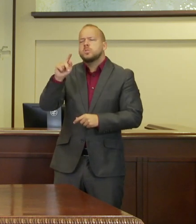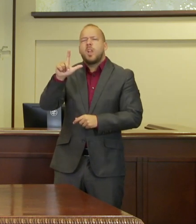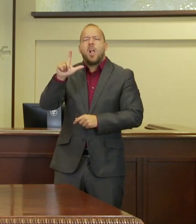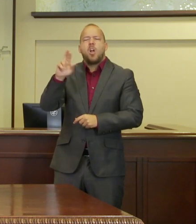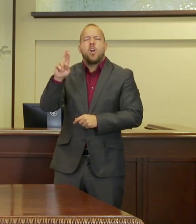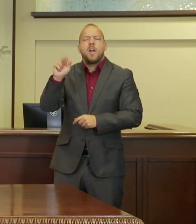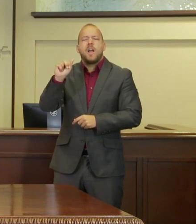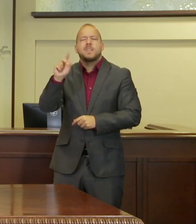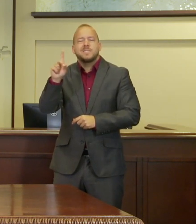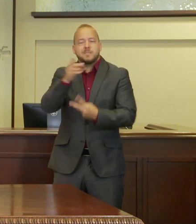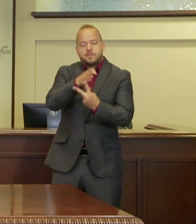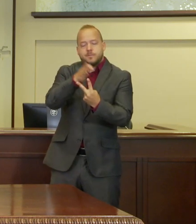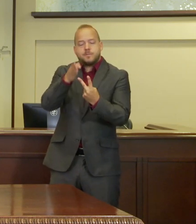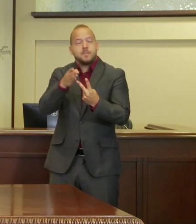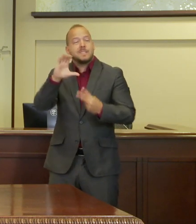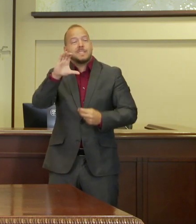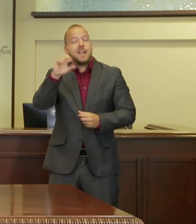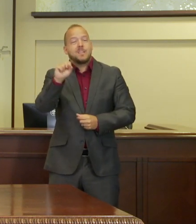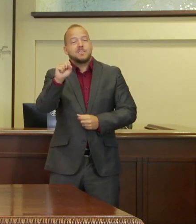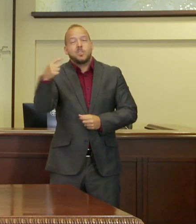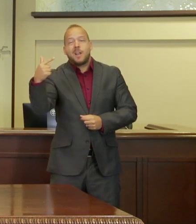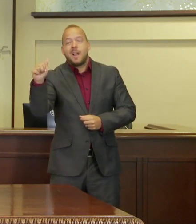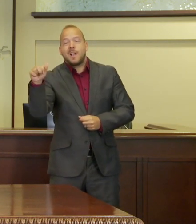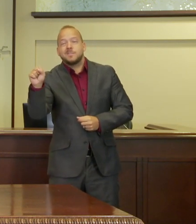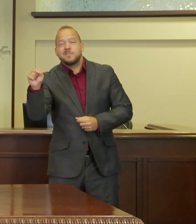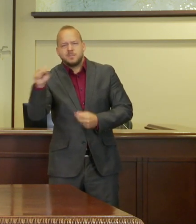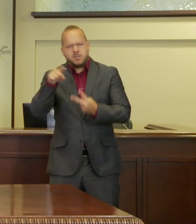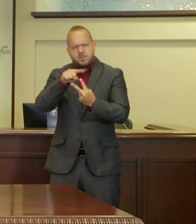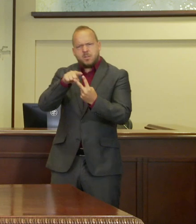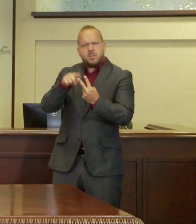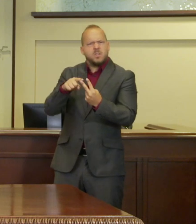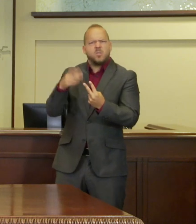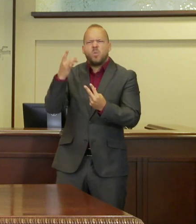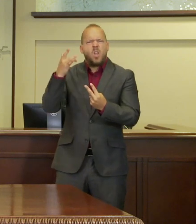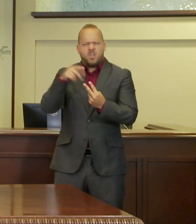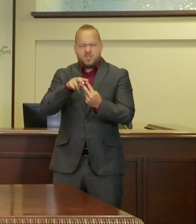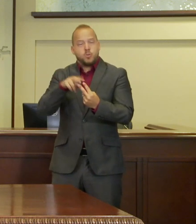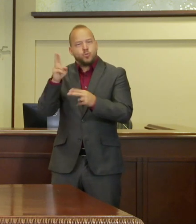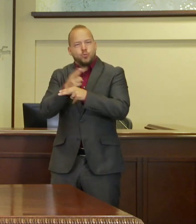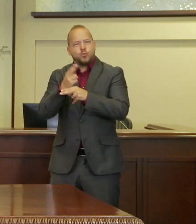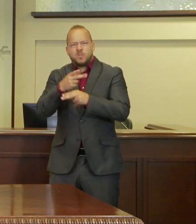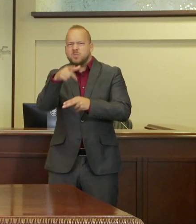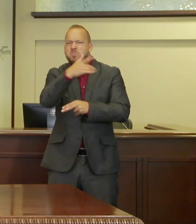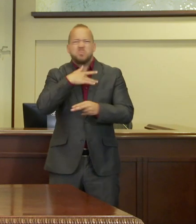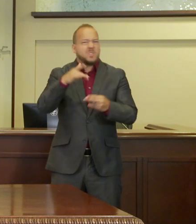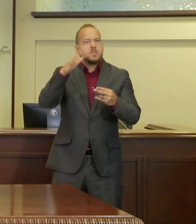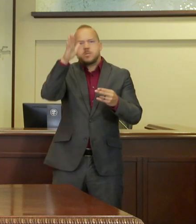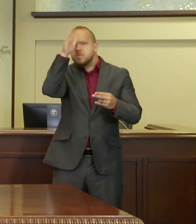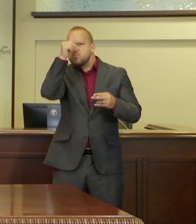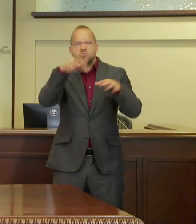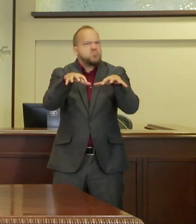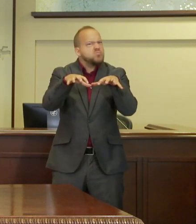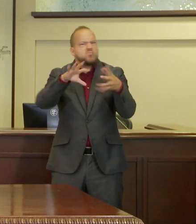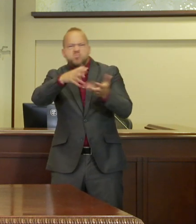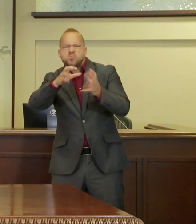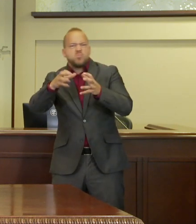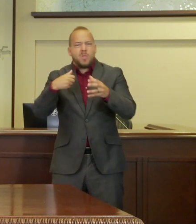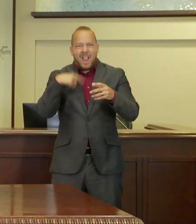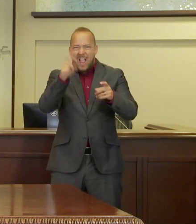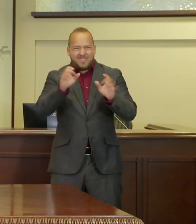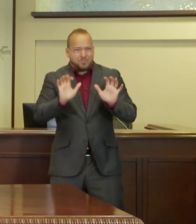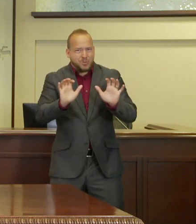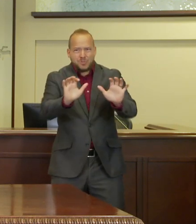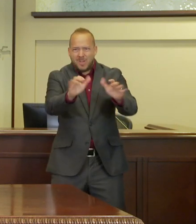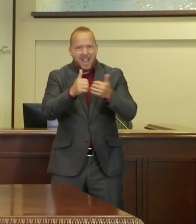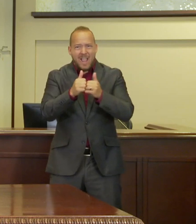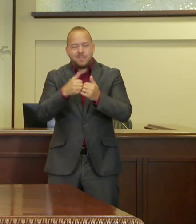just intended to get people who are refusing to move from an area where we are encountering a high volume of